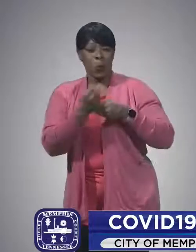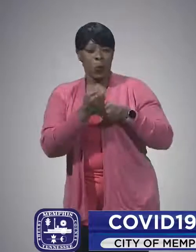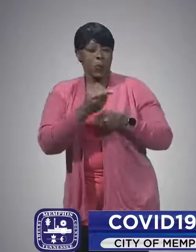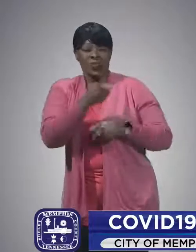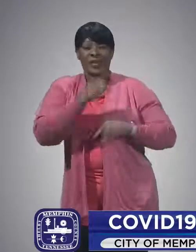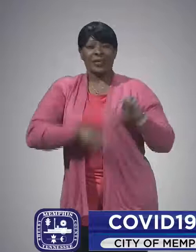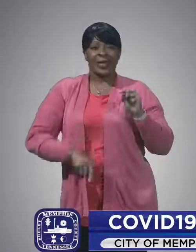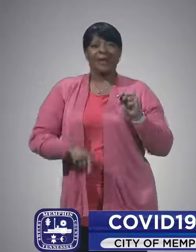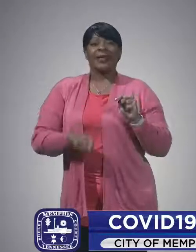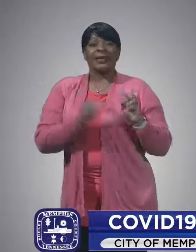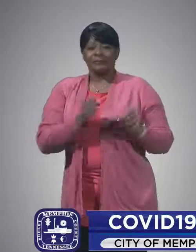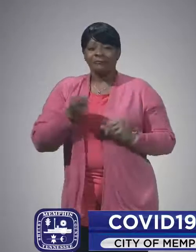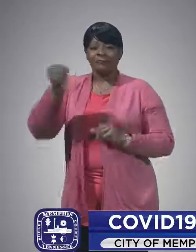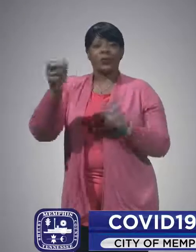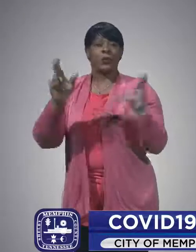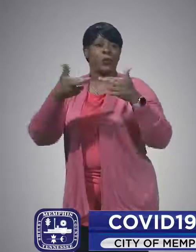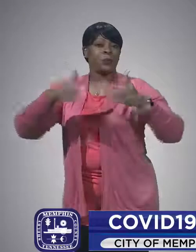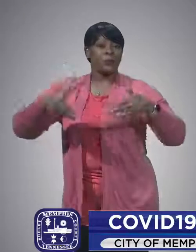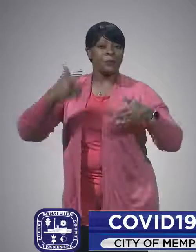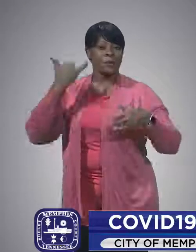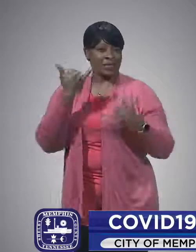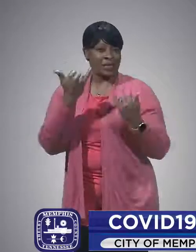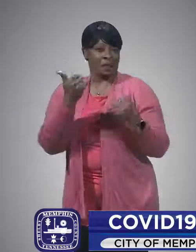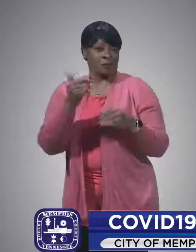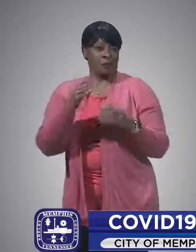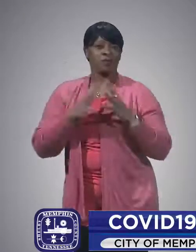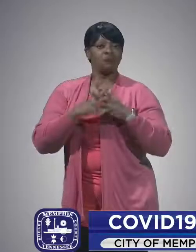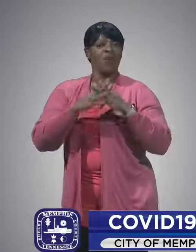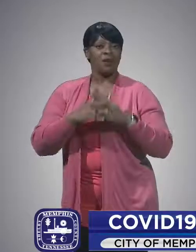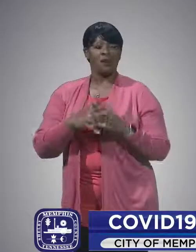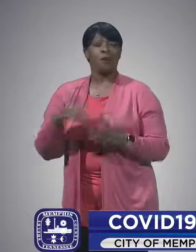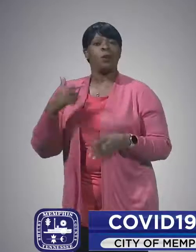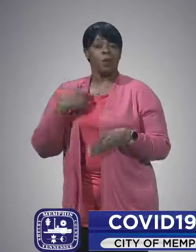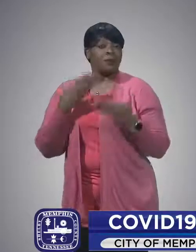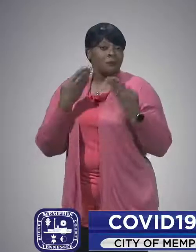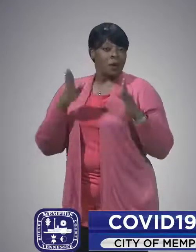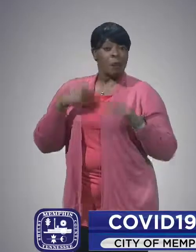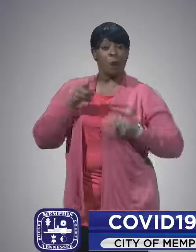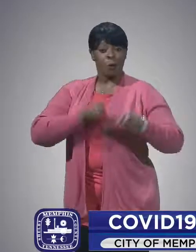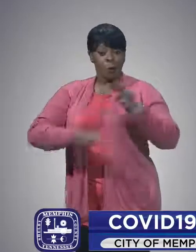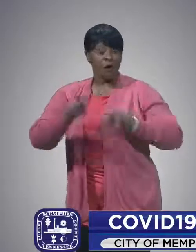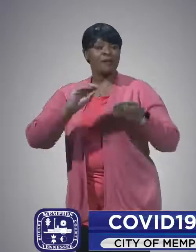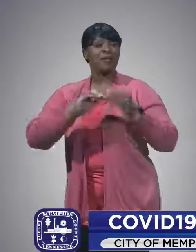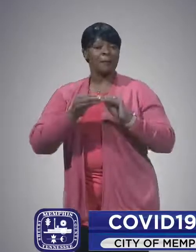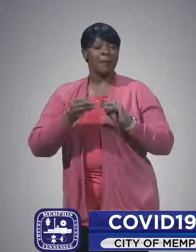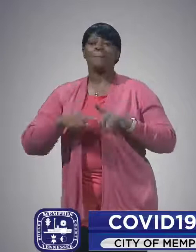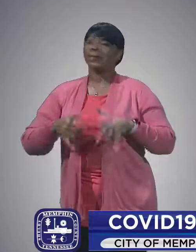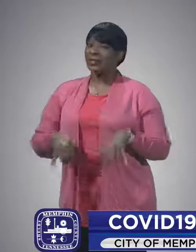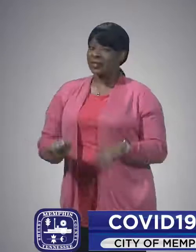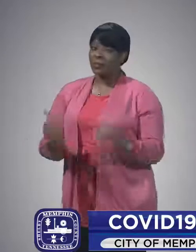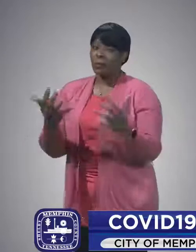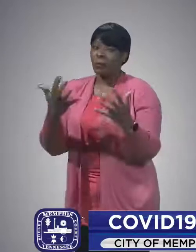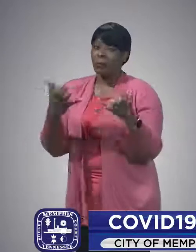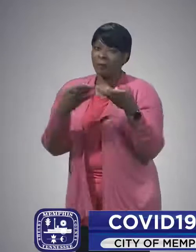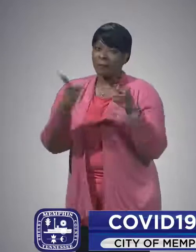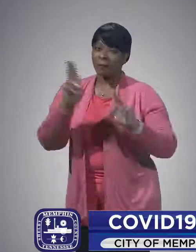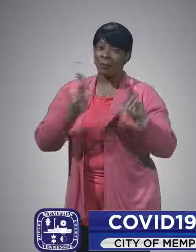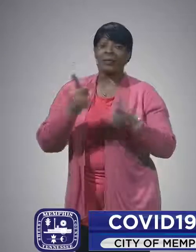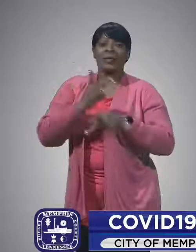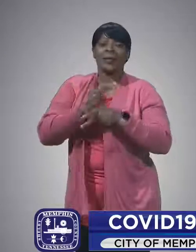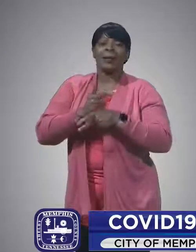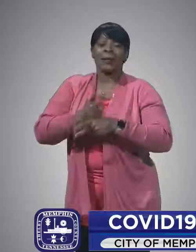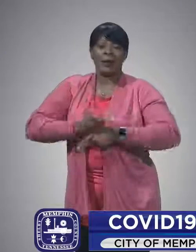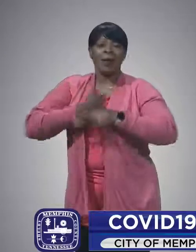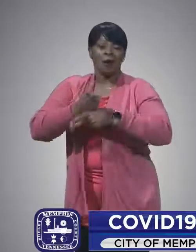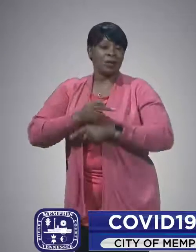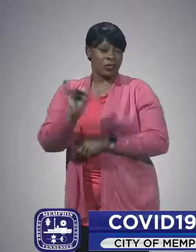that they can't put up into rooms. And so we're cautiously optimistic, we're watching the numbers, but we also want the public to remain